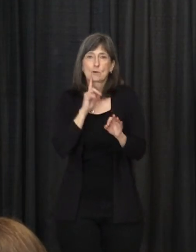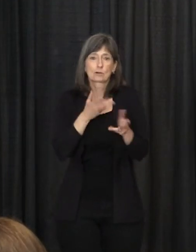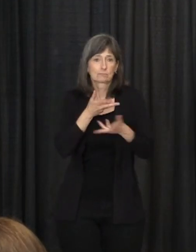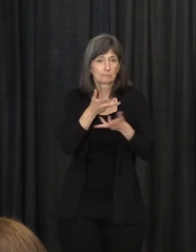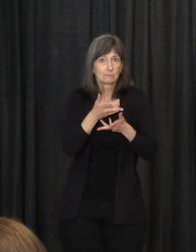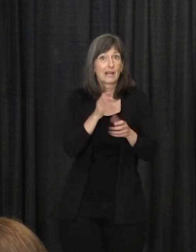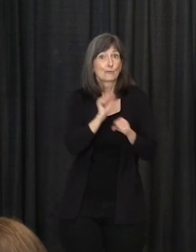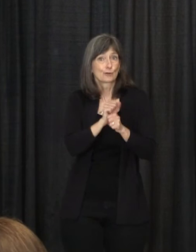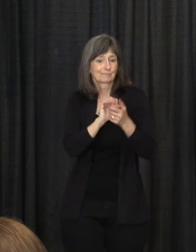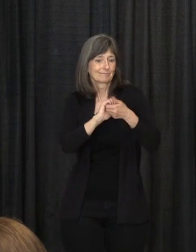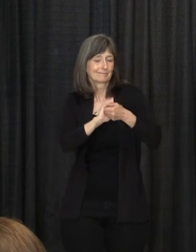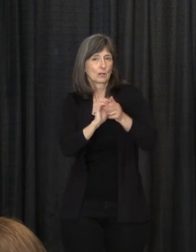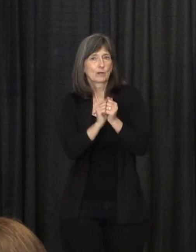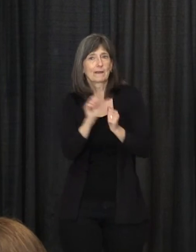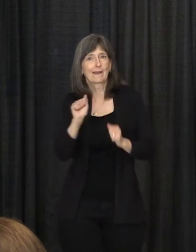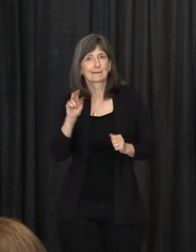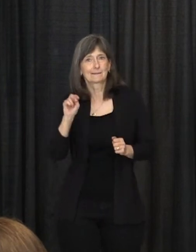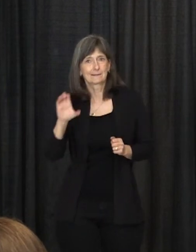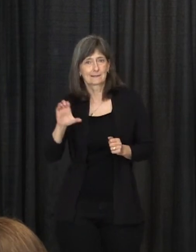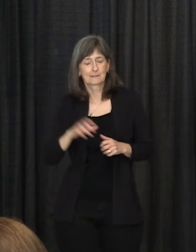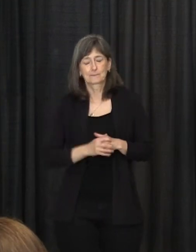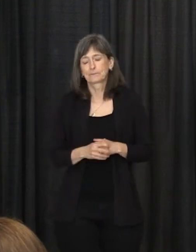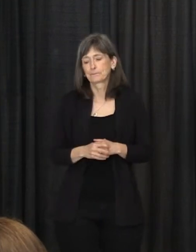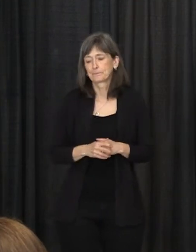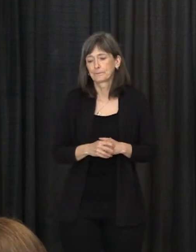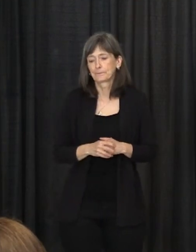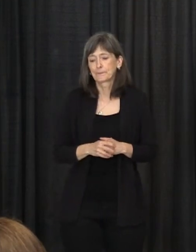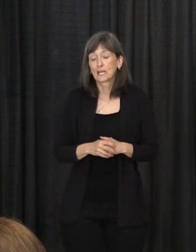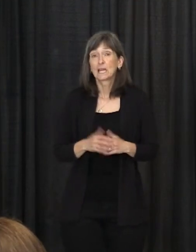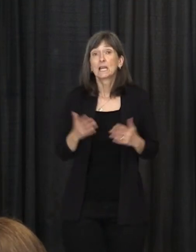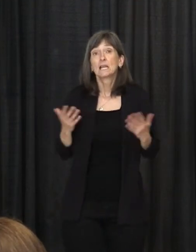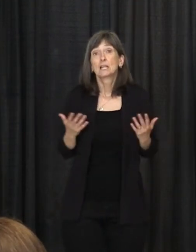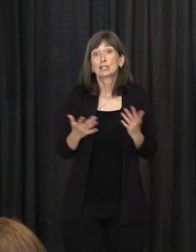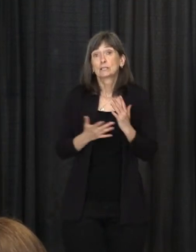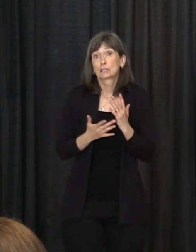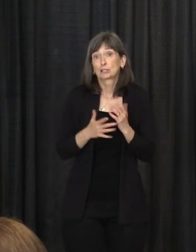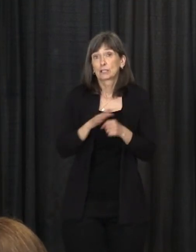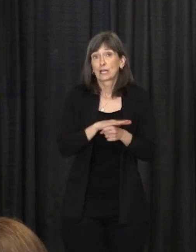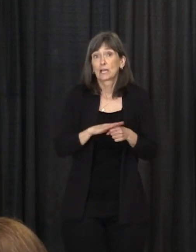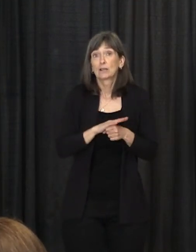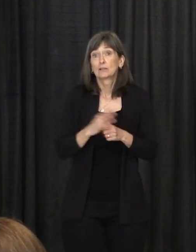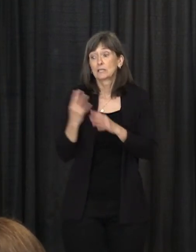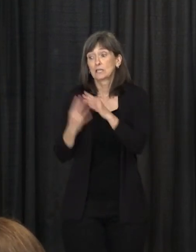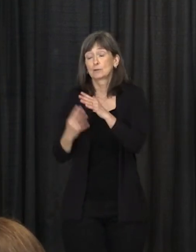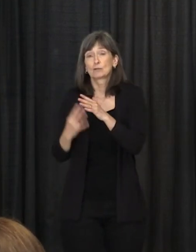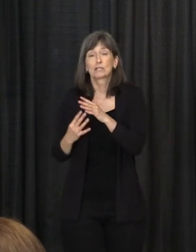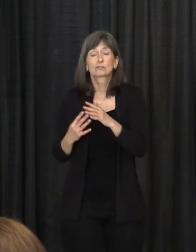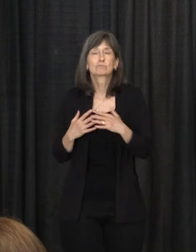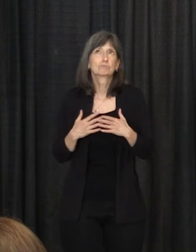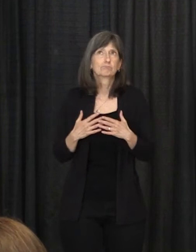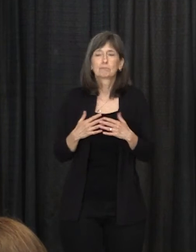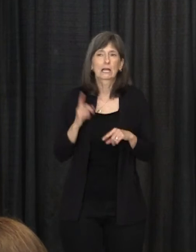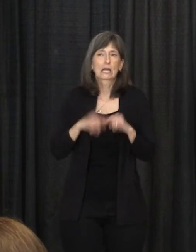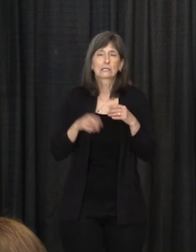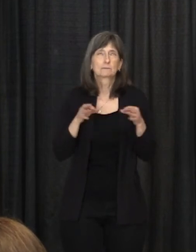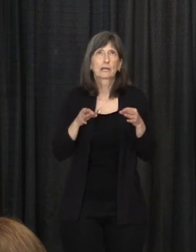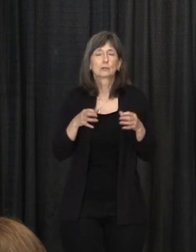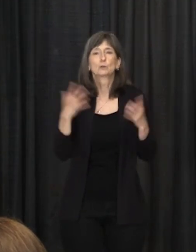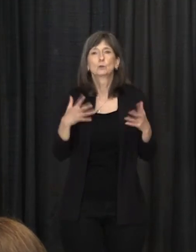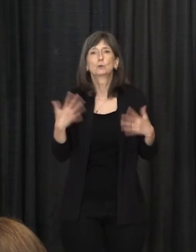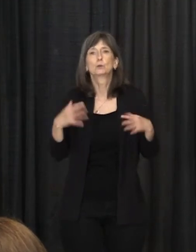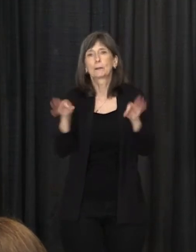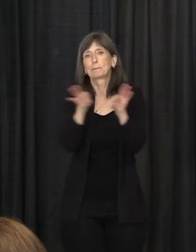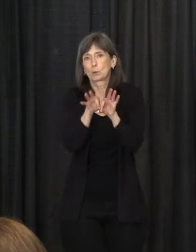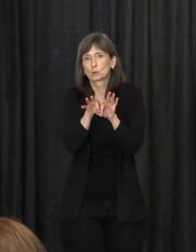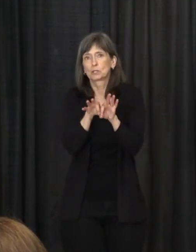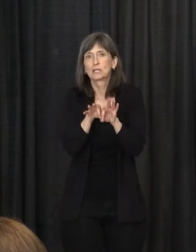the ANC. For us in our sector, the benefits immigration brings cannot be understated. About 2 years ago, the